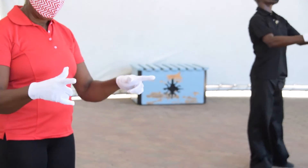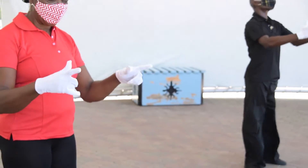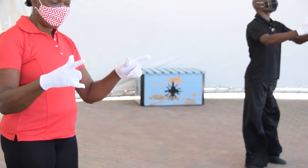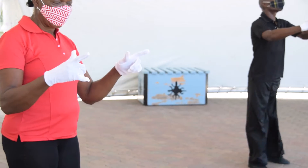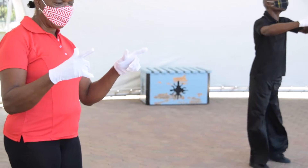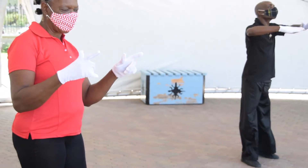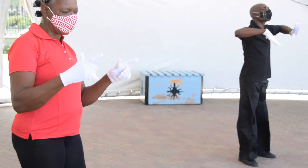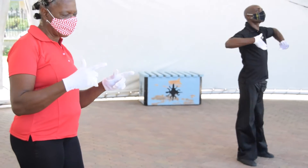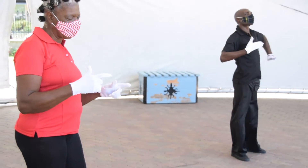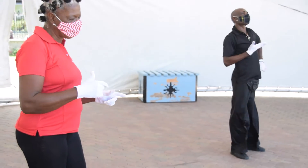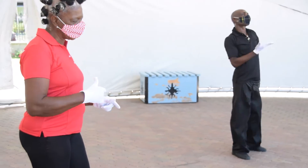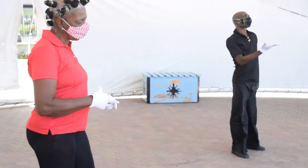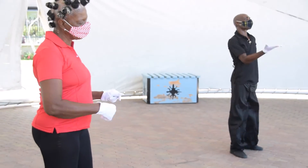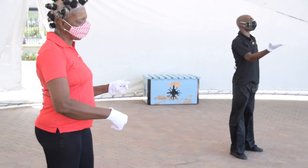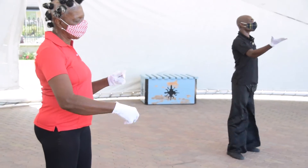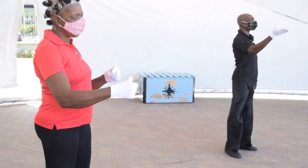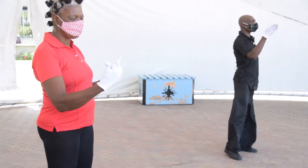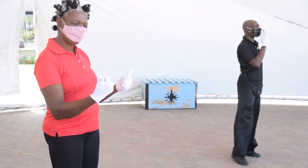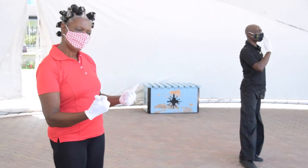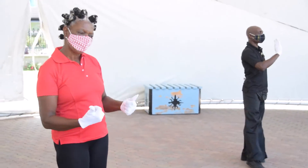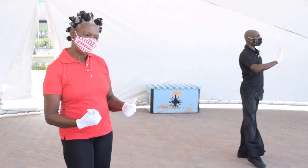Thank you.